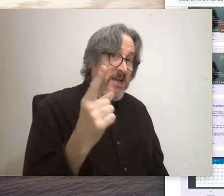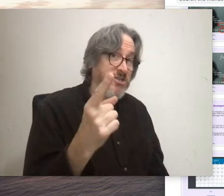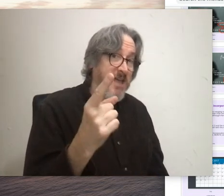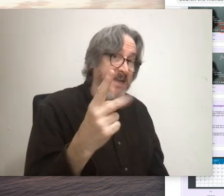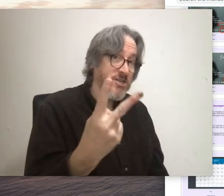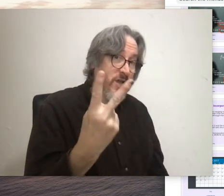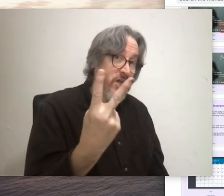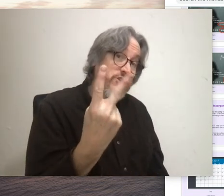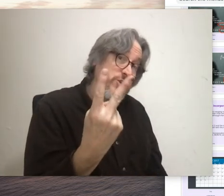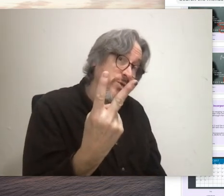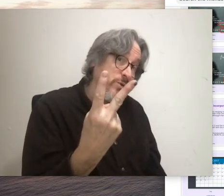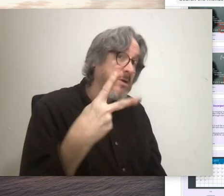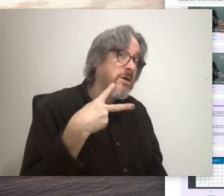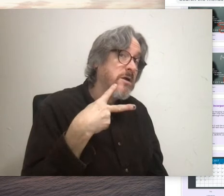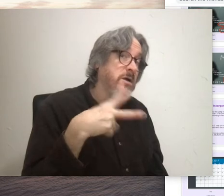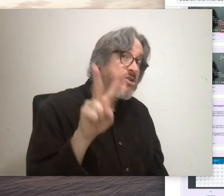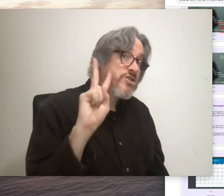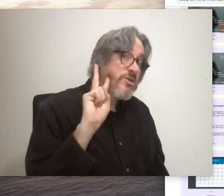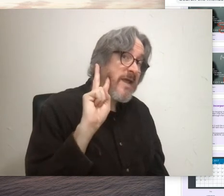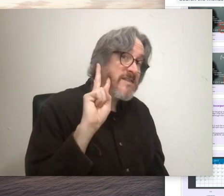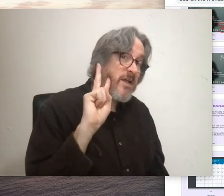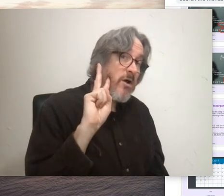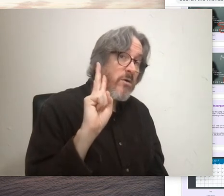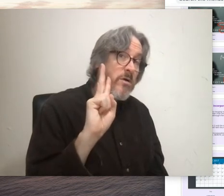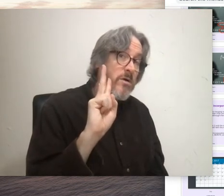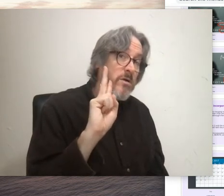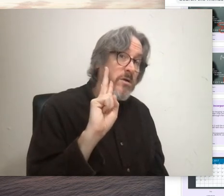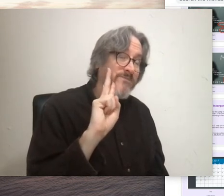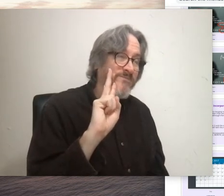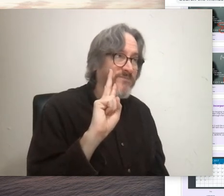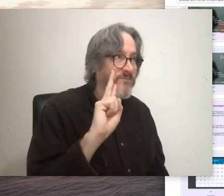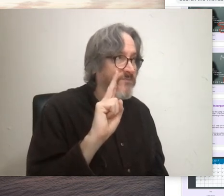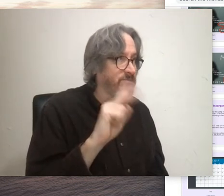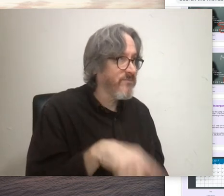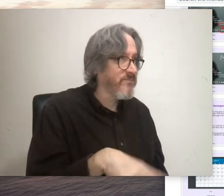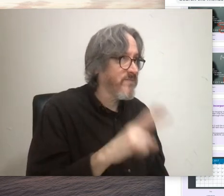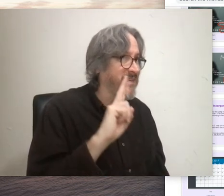can change that to a two days ago.